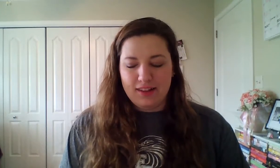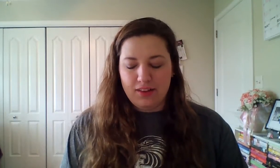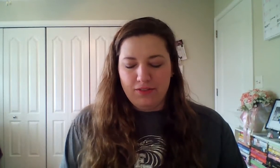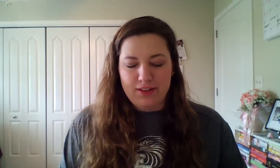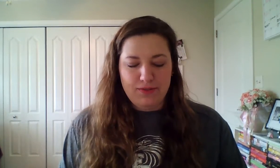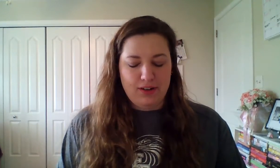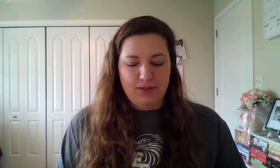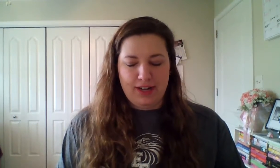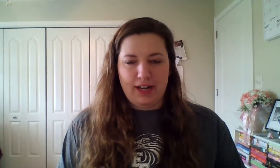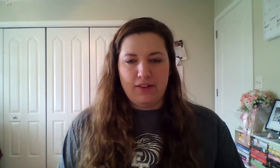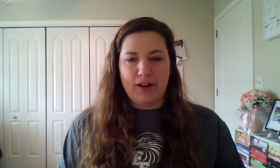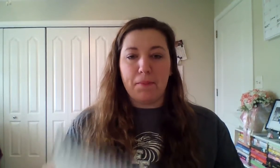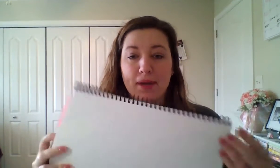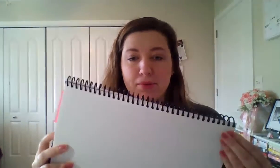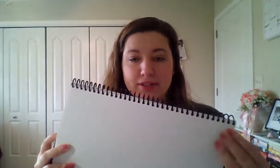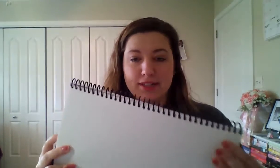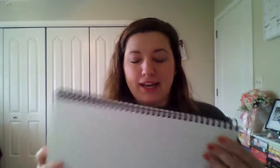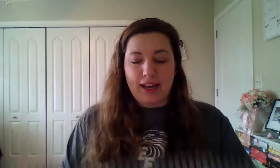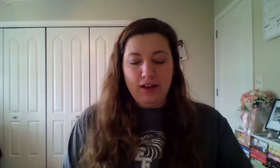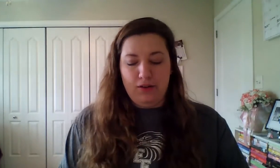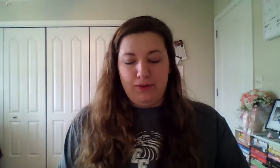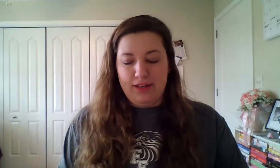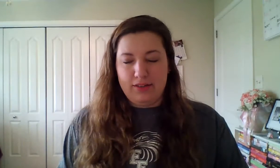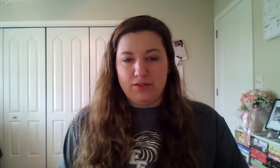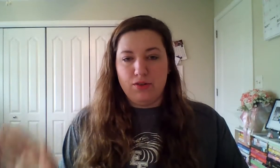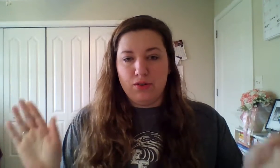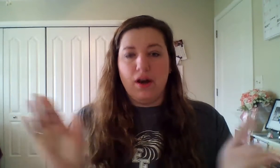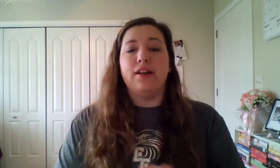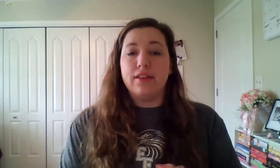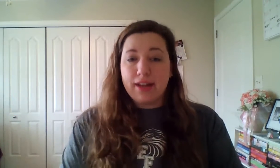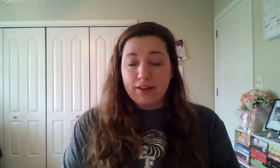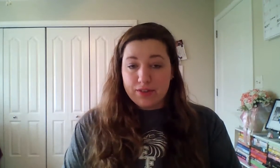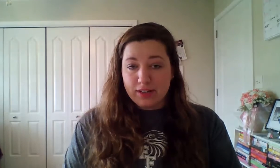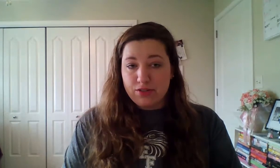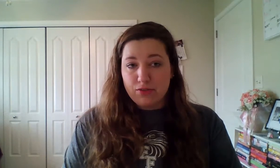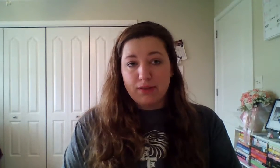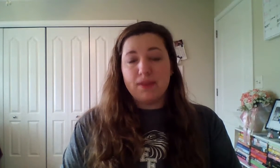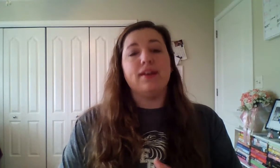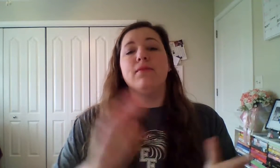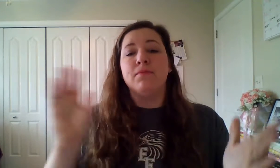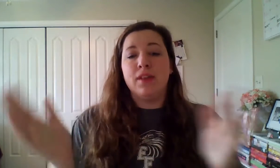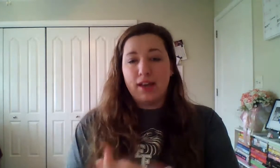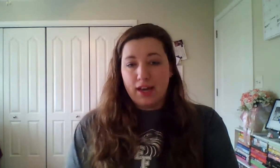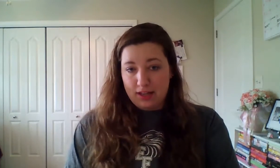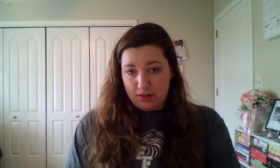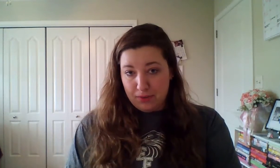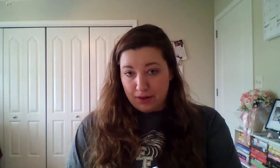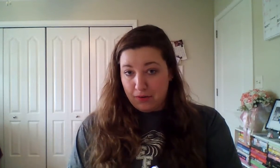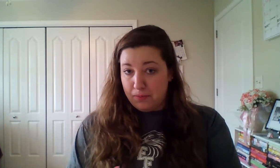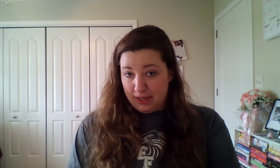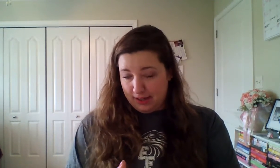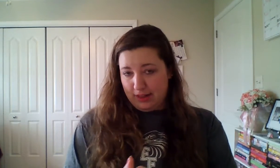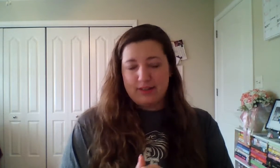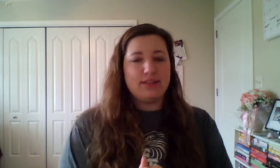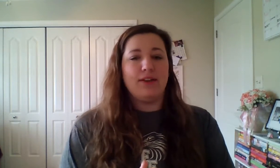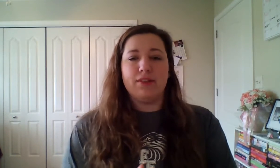Hello friends, we're going to work out of our big book today. We get to do another day of Jack and Jill Went Up the Hill. And then tomorrow will be our last day with